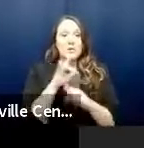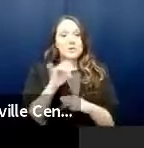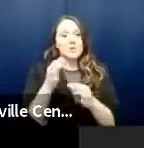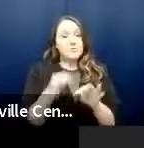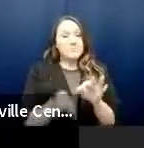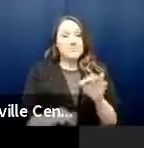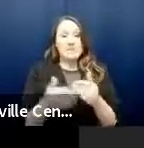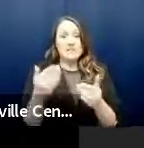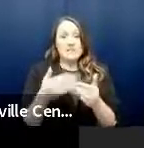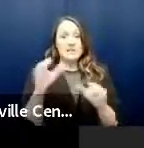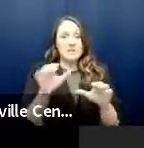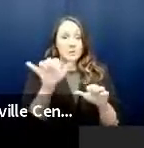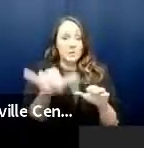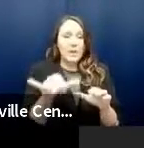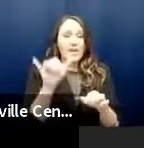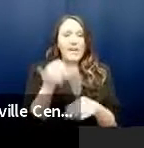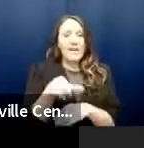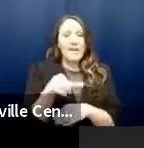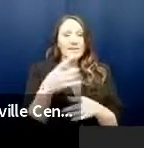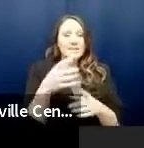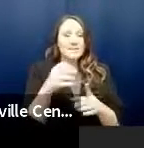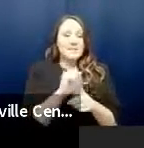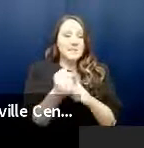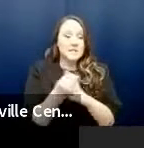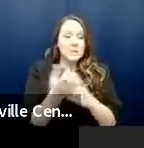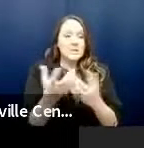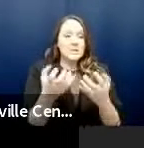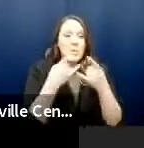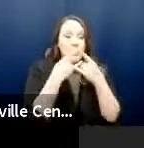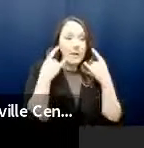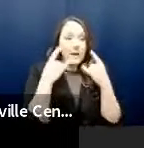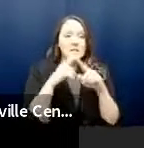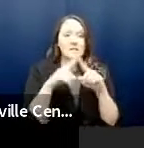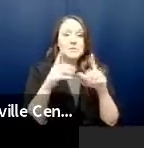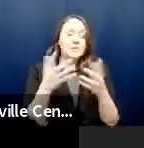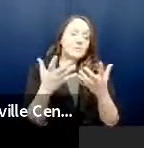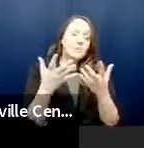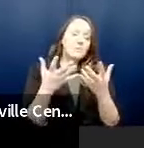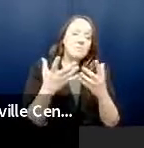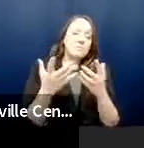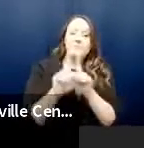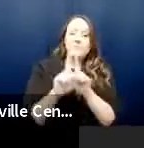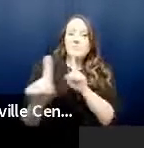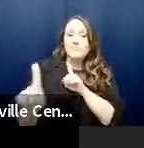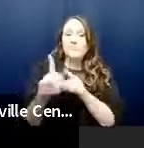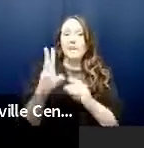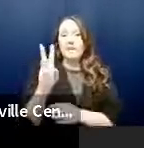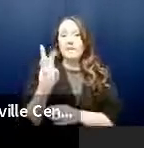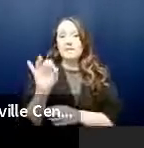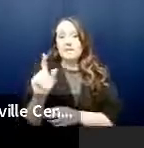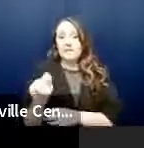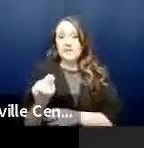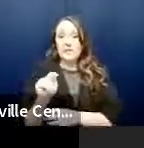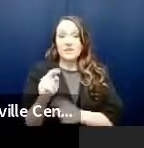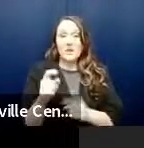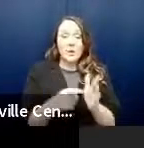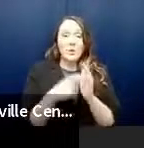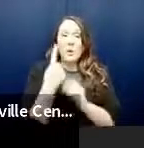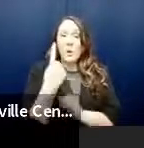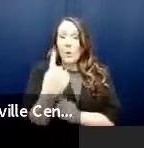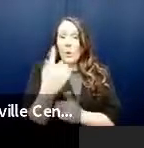because this is not a situation where you want to wear a mask or try to spread out 6 feet. It only takes one infected person to